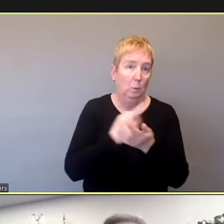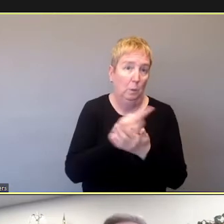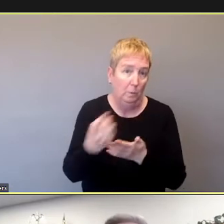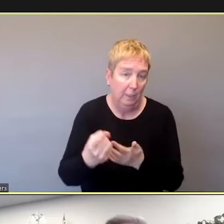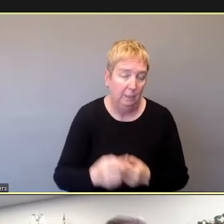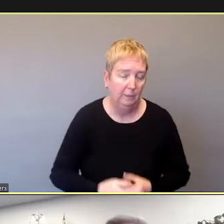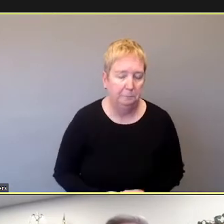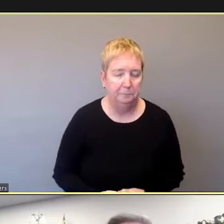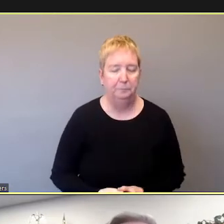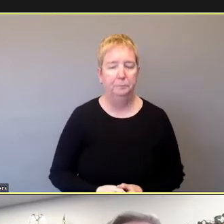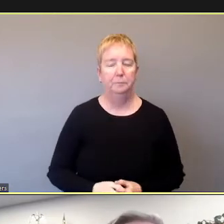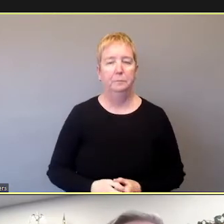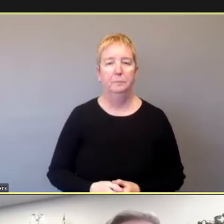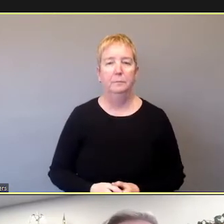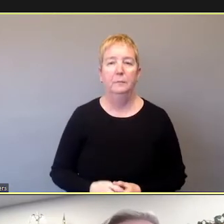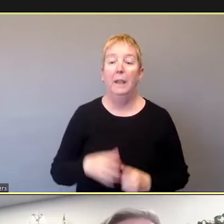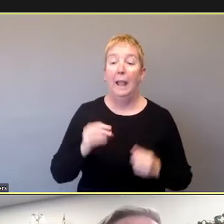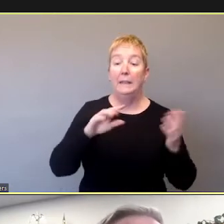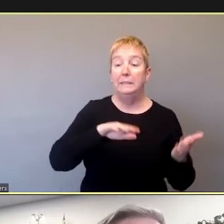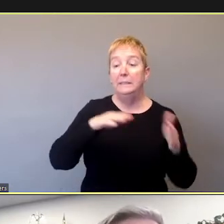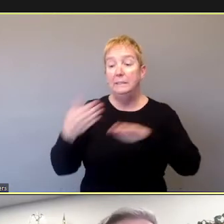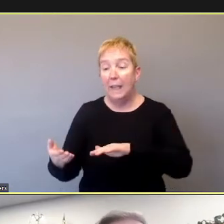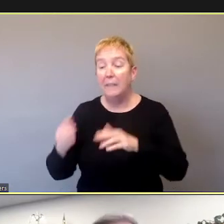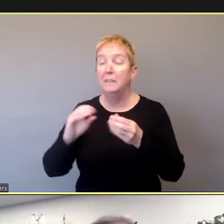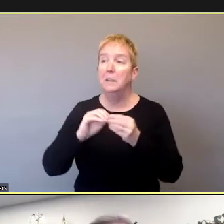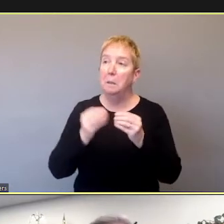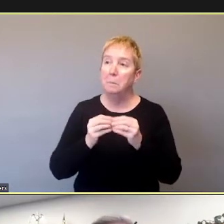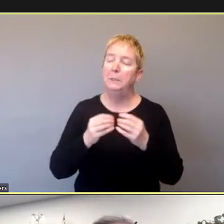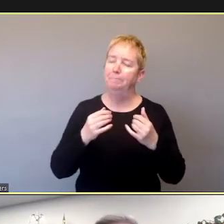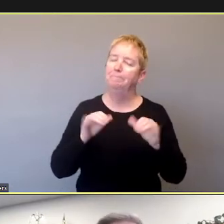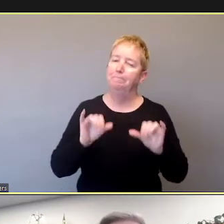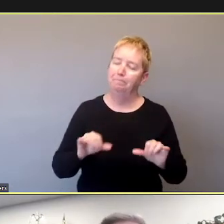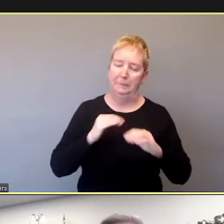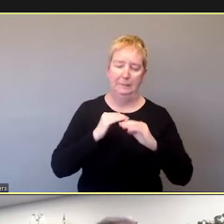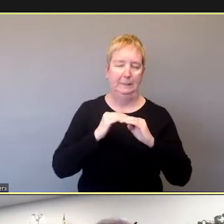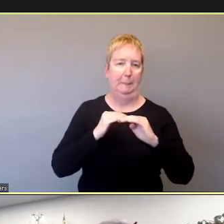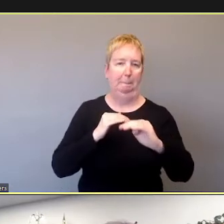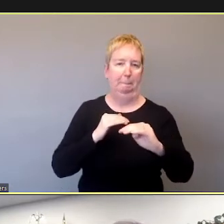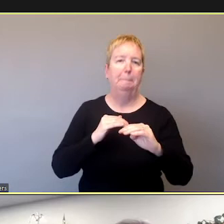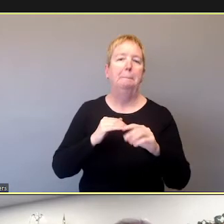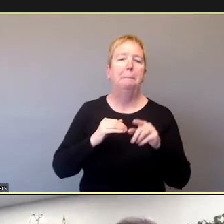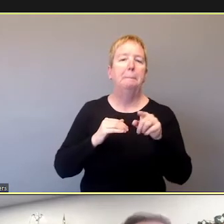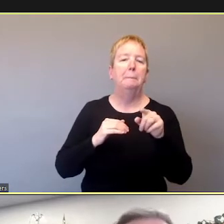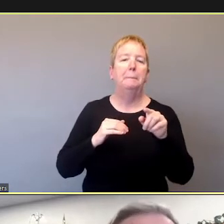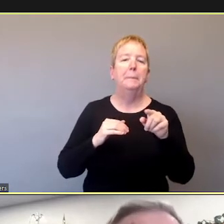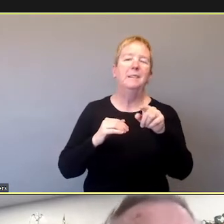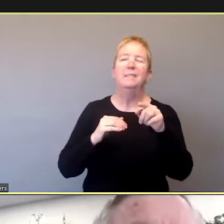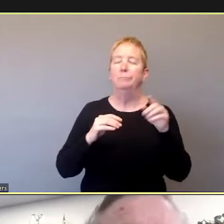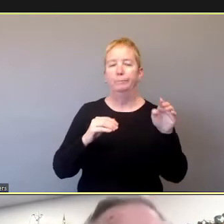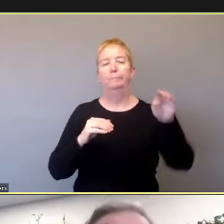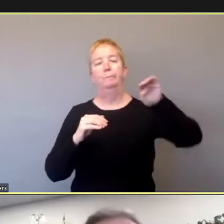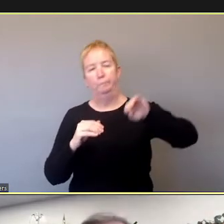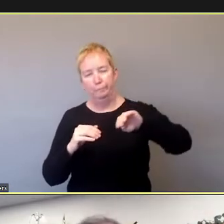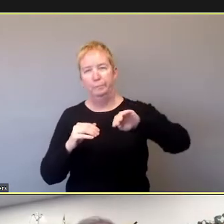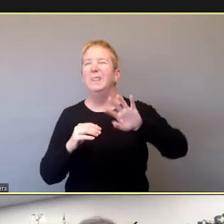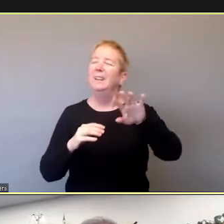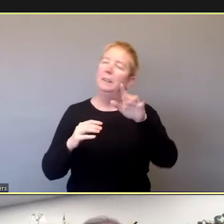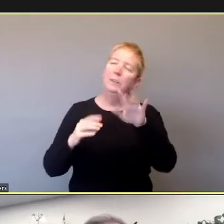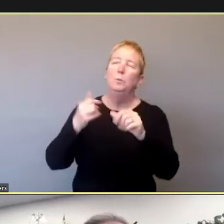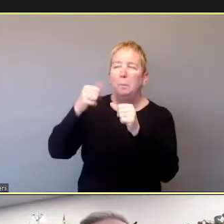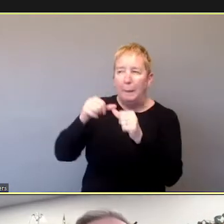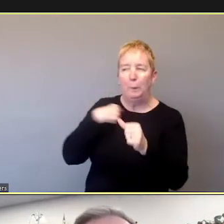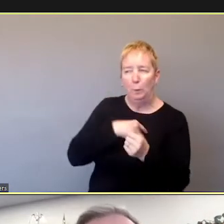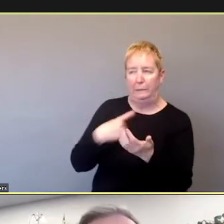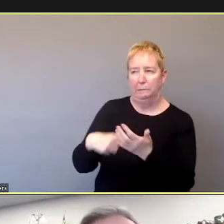And death rates are about the same, despite what you see in the graph. There's a lag that we've talked about many times.